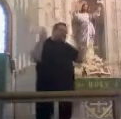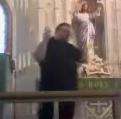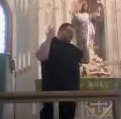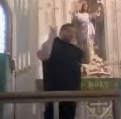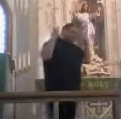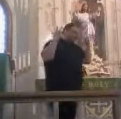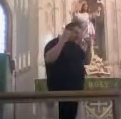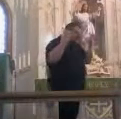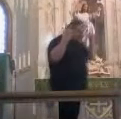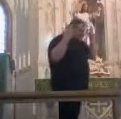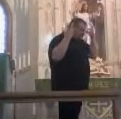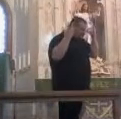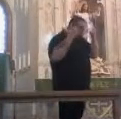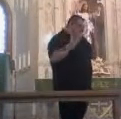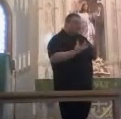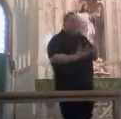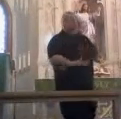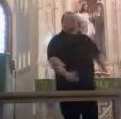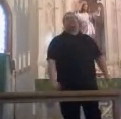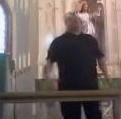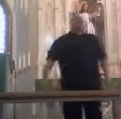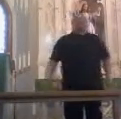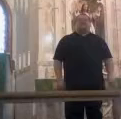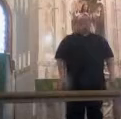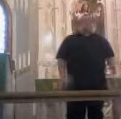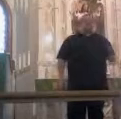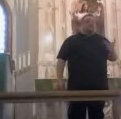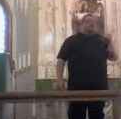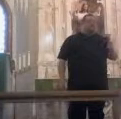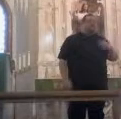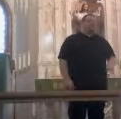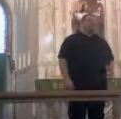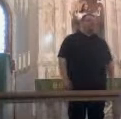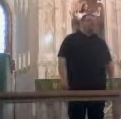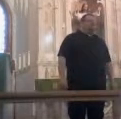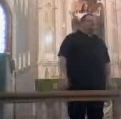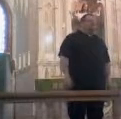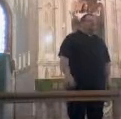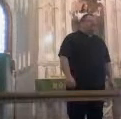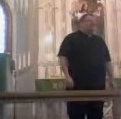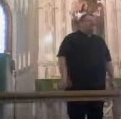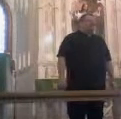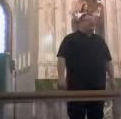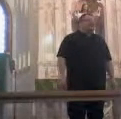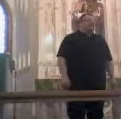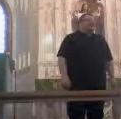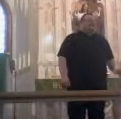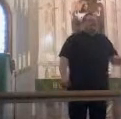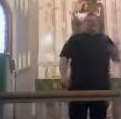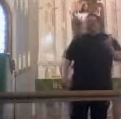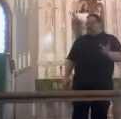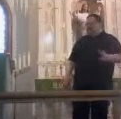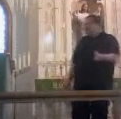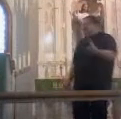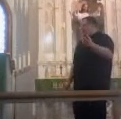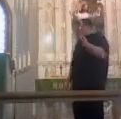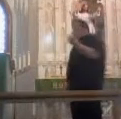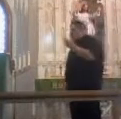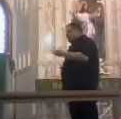Holy Spirit comes. The Holy Spirit is here, and He moves in His children. He is here and will